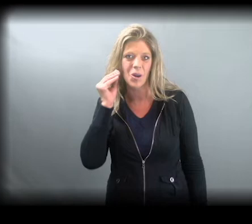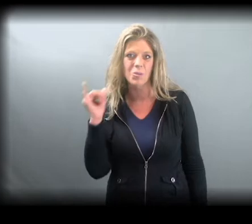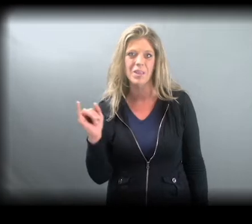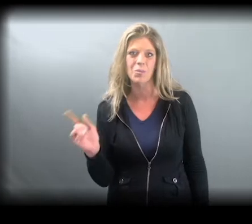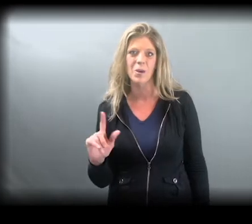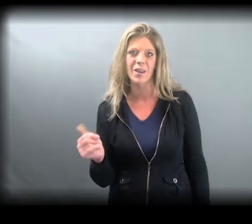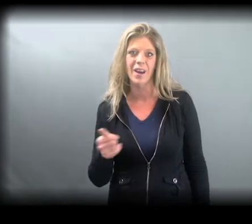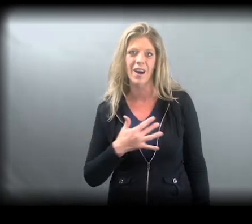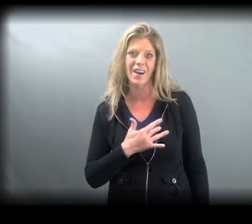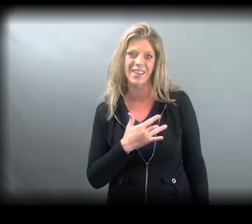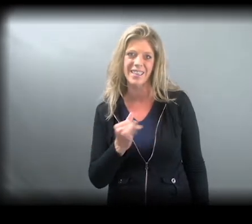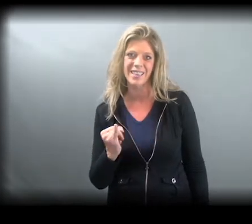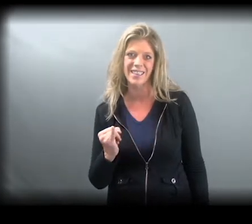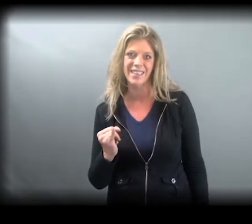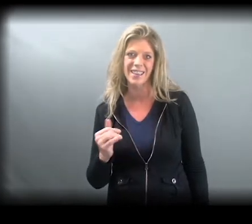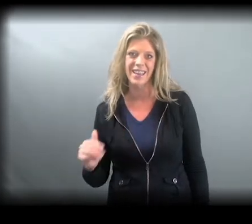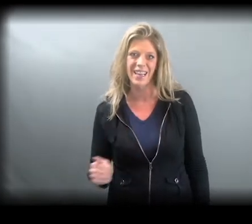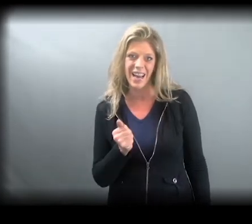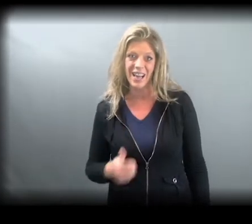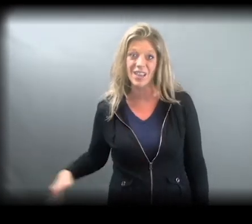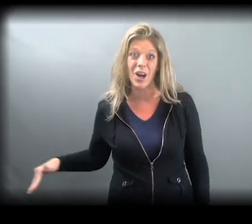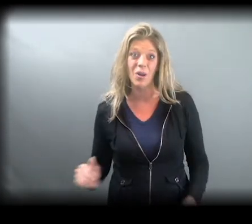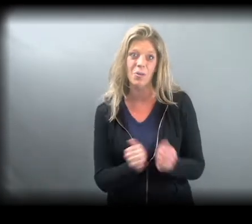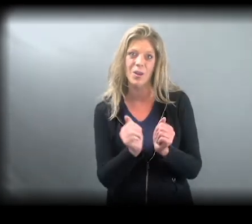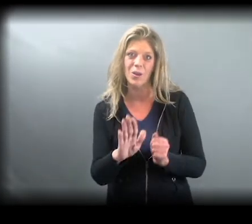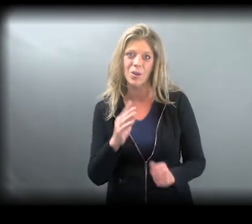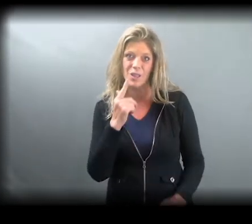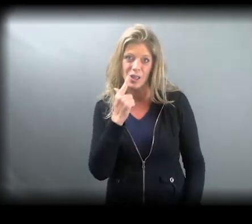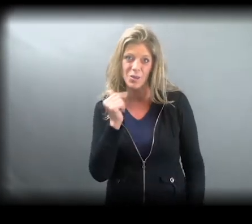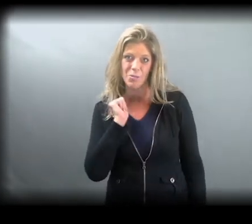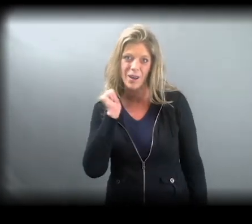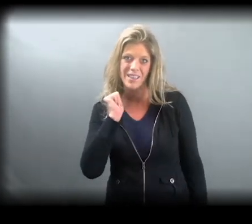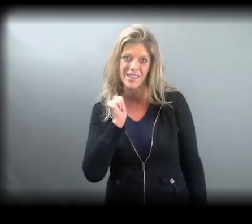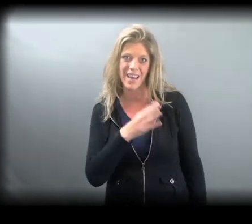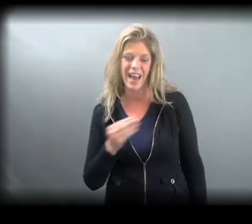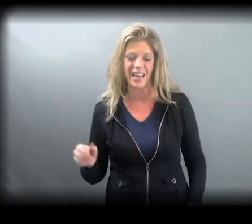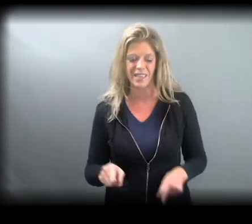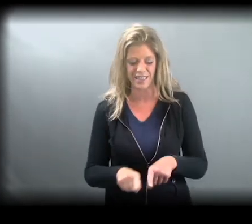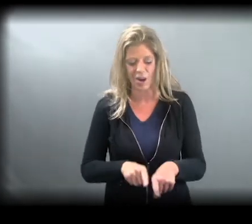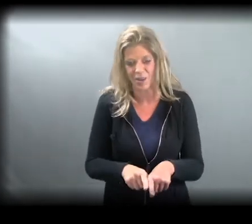Home is where the heart is, along with your toothbrush and socks.